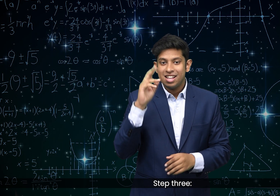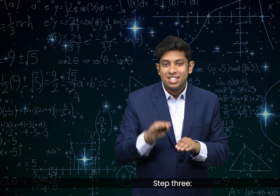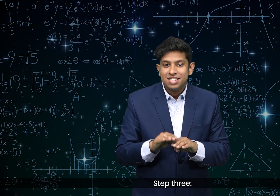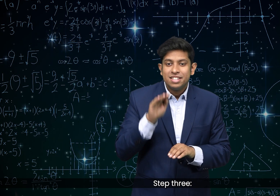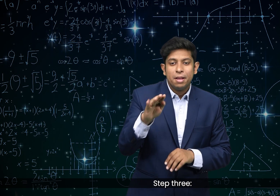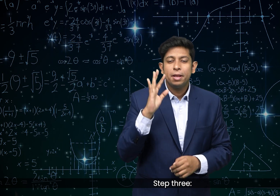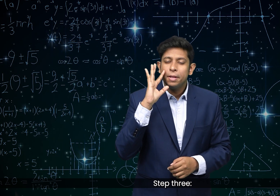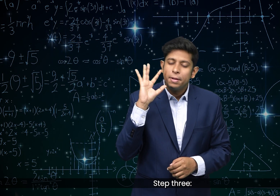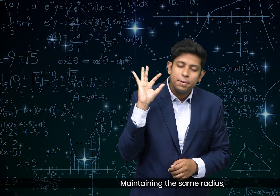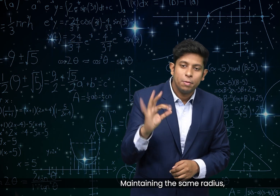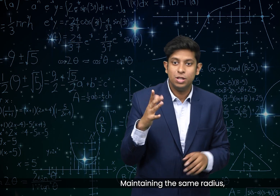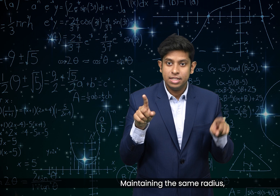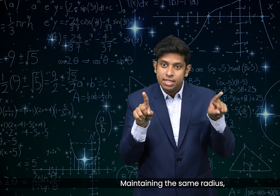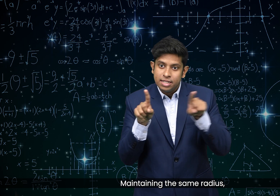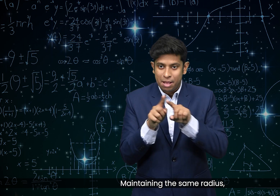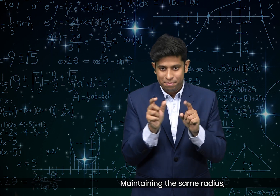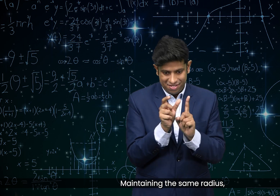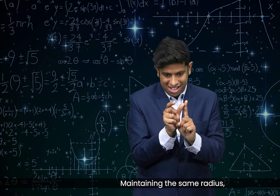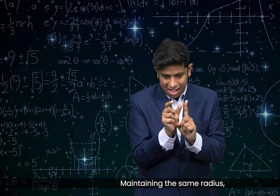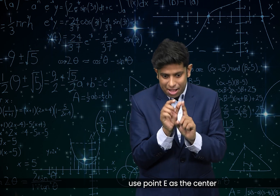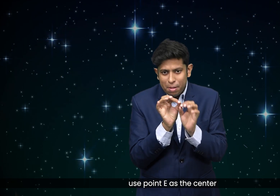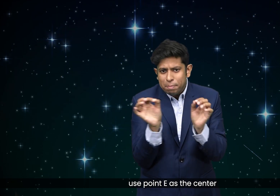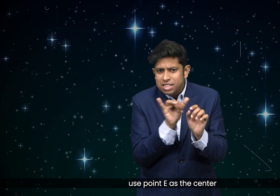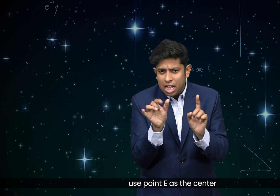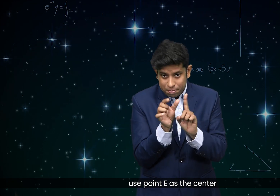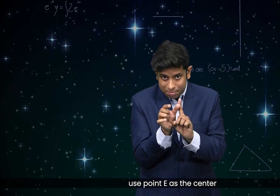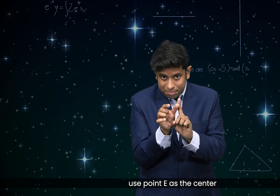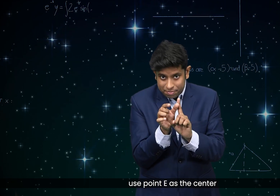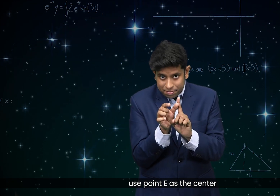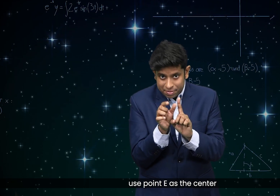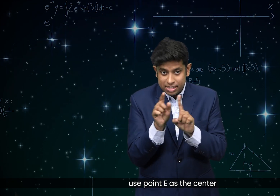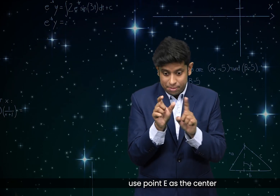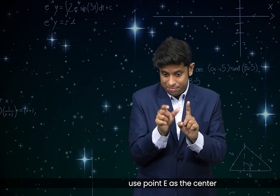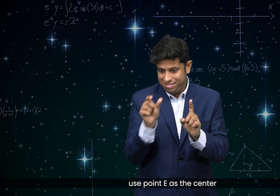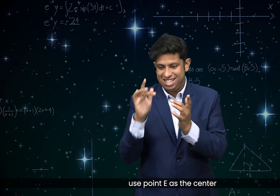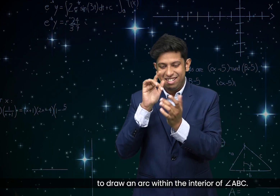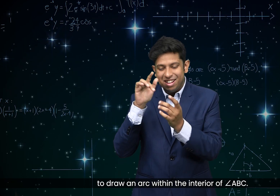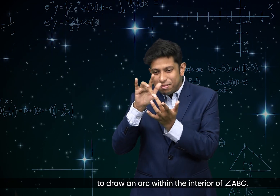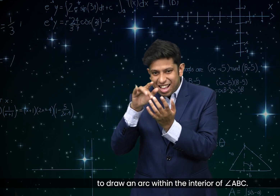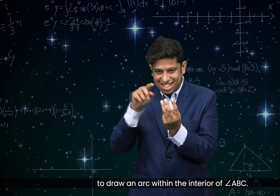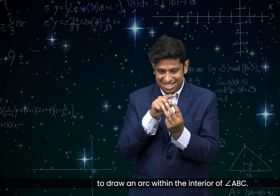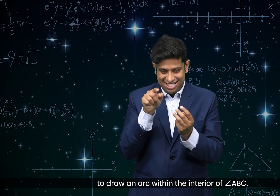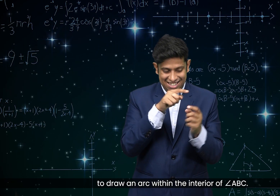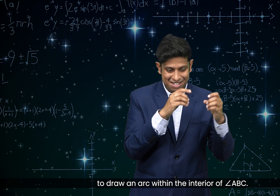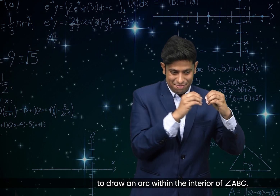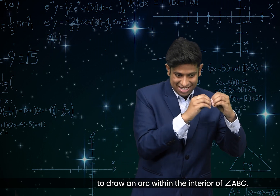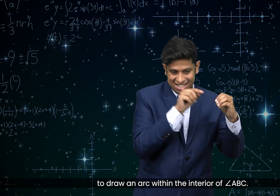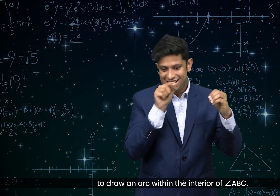Step 3. Maintaining the same radius, use point E as the center to draw an arc within the interior